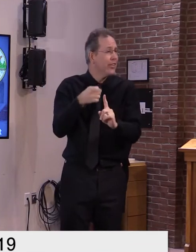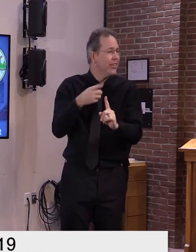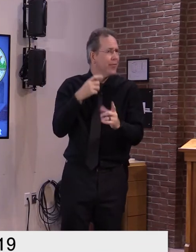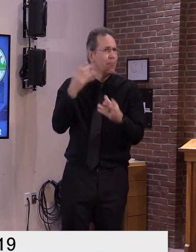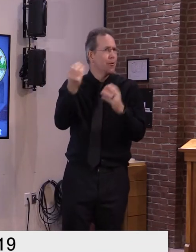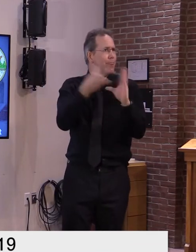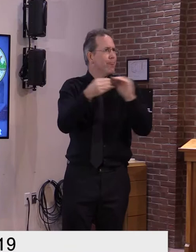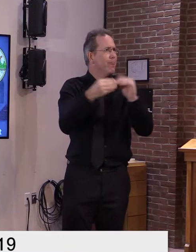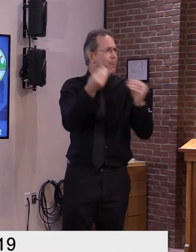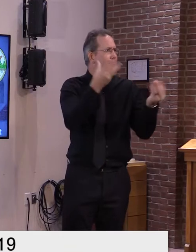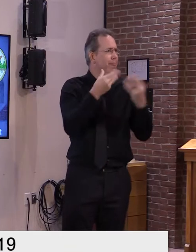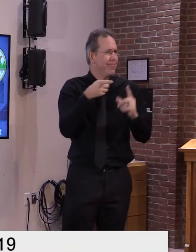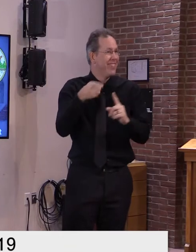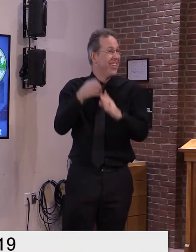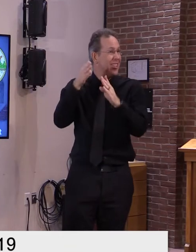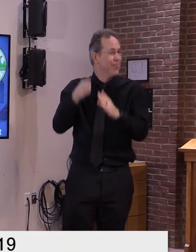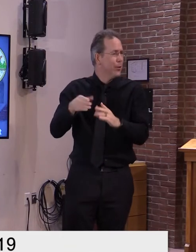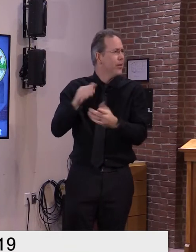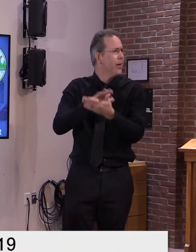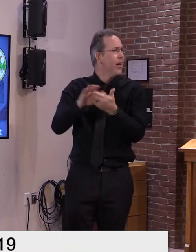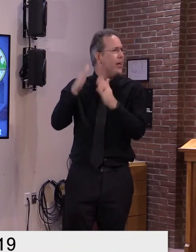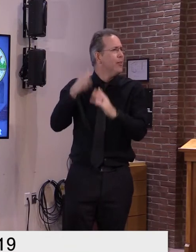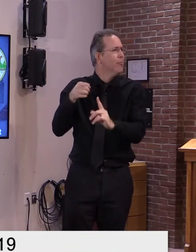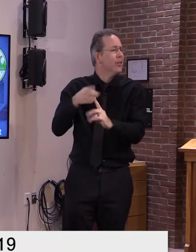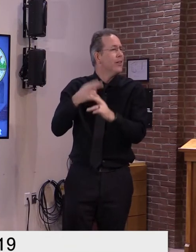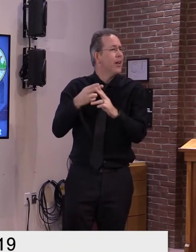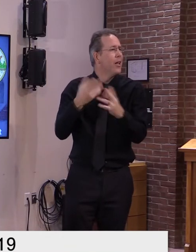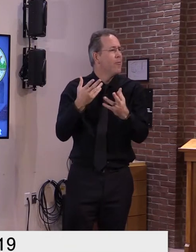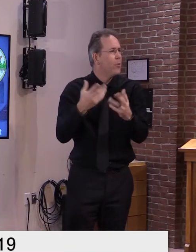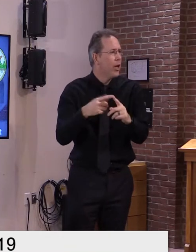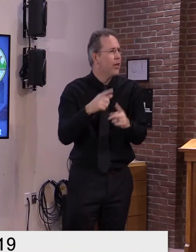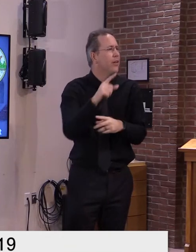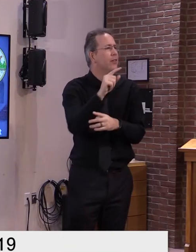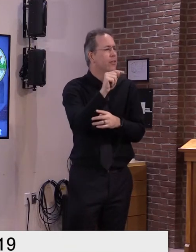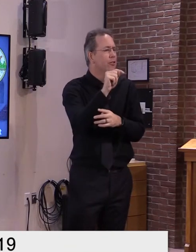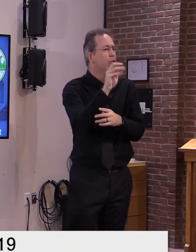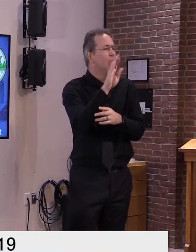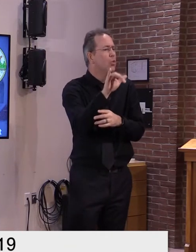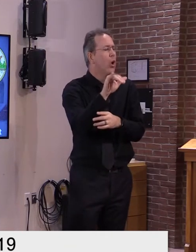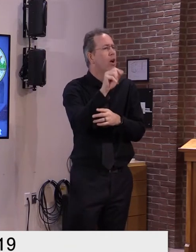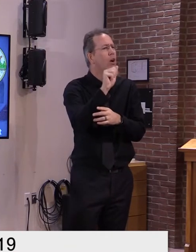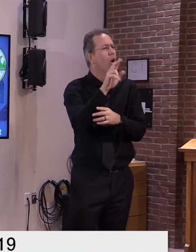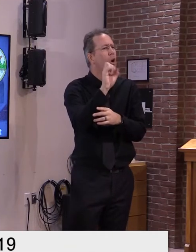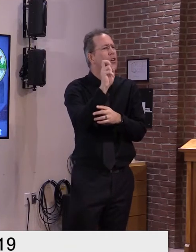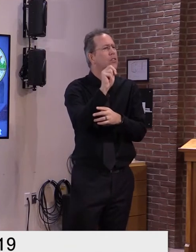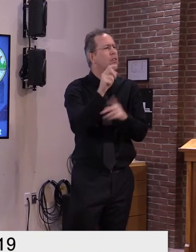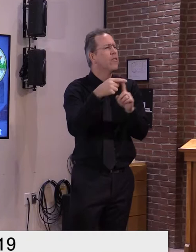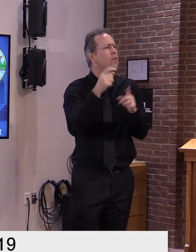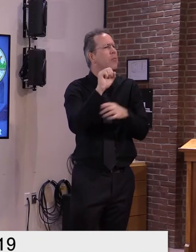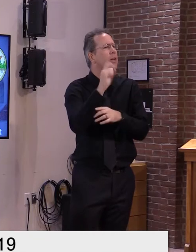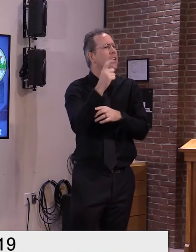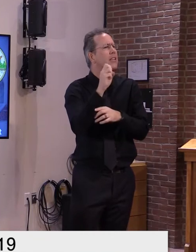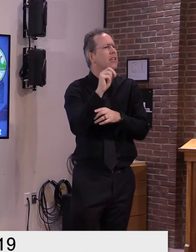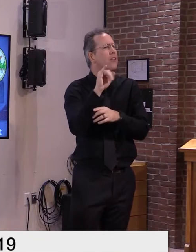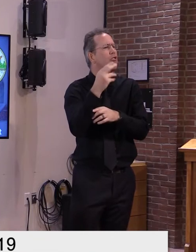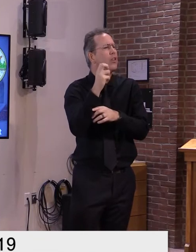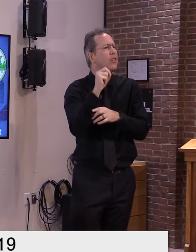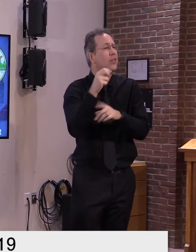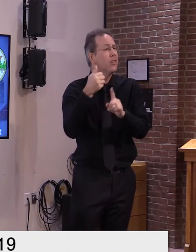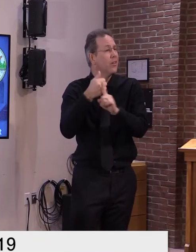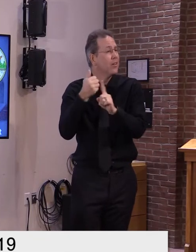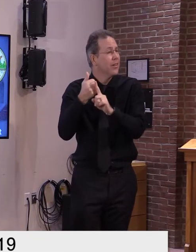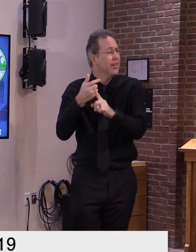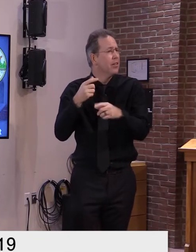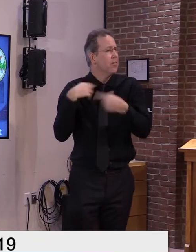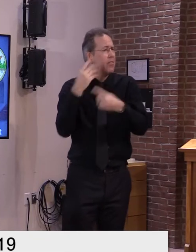several Vermonters. For the past 6 years, Troy has run a toy drive to help make sure kids in his community have